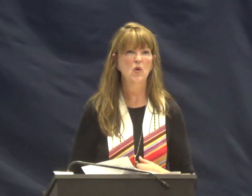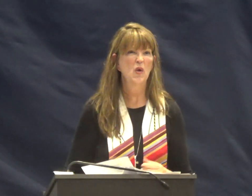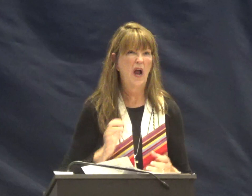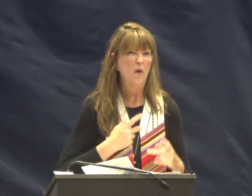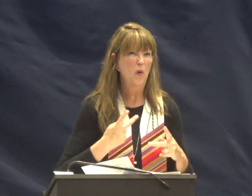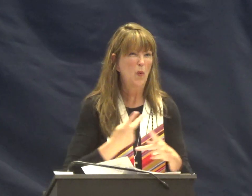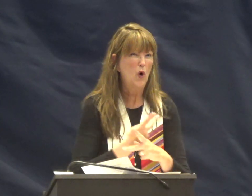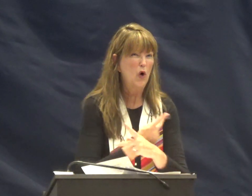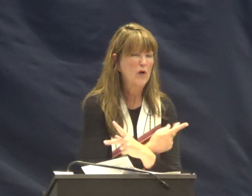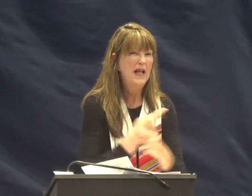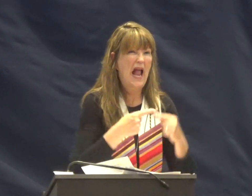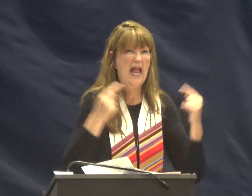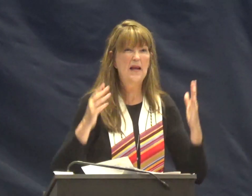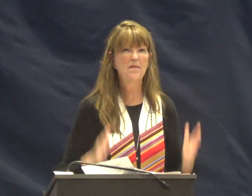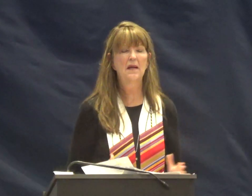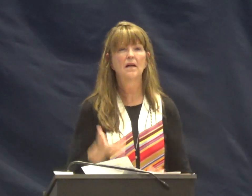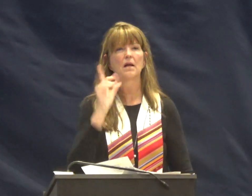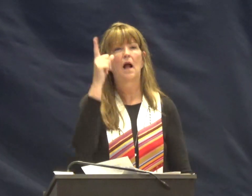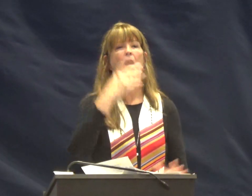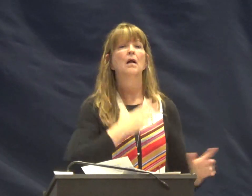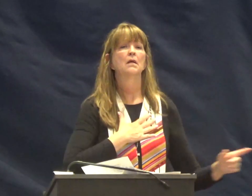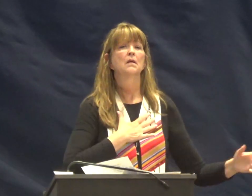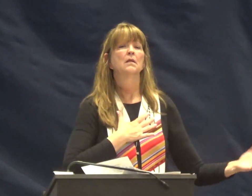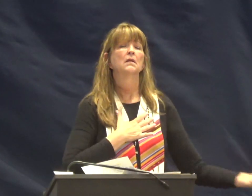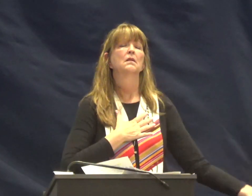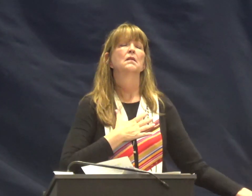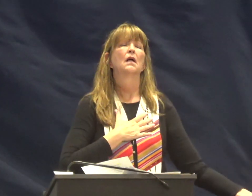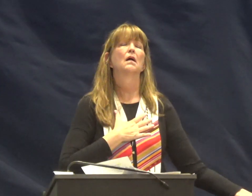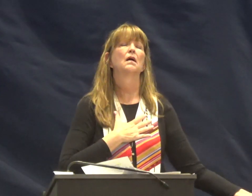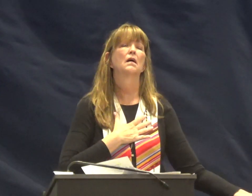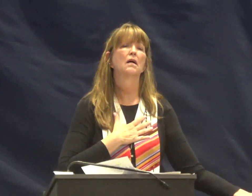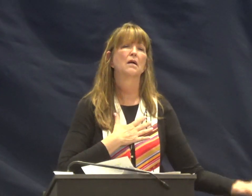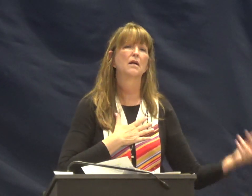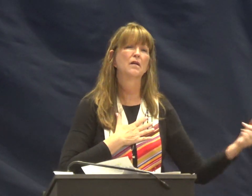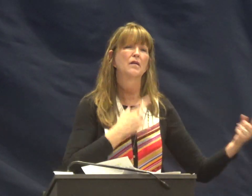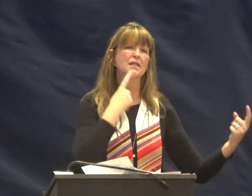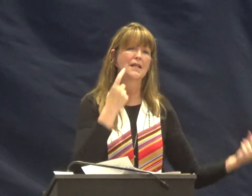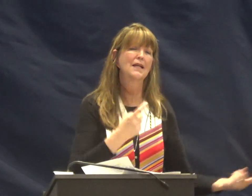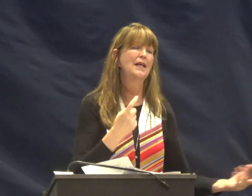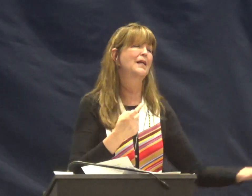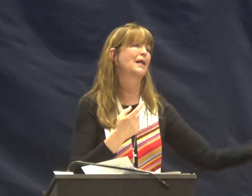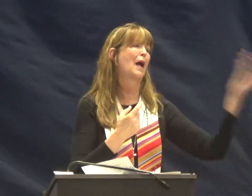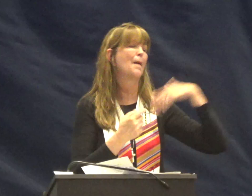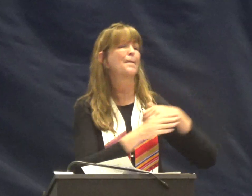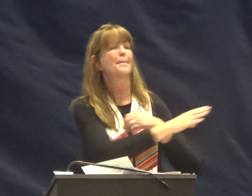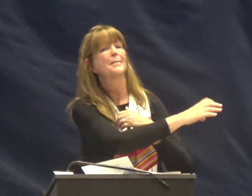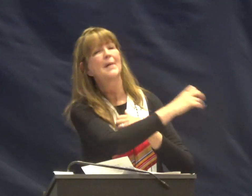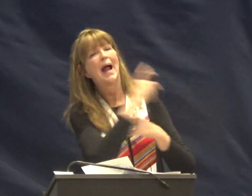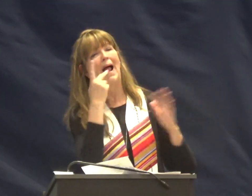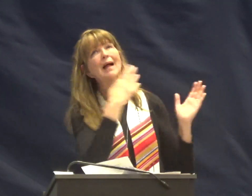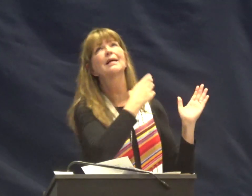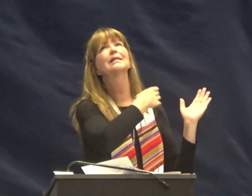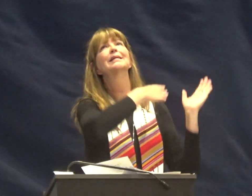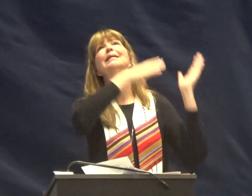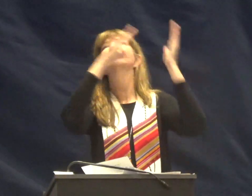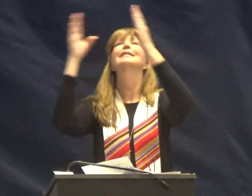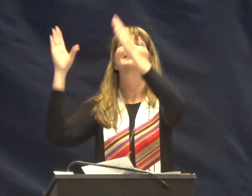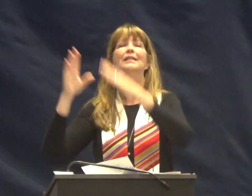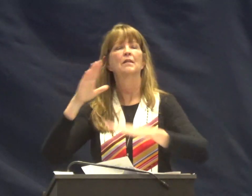repent. You know, our absolute worst sin is limiting God. Even our worst enemy, we need to